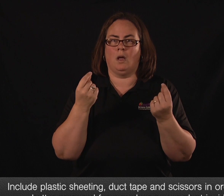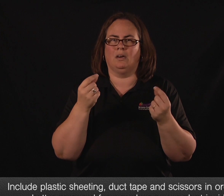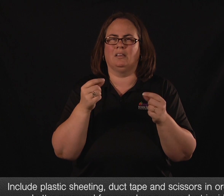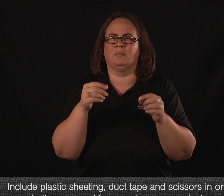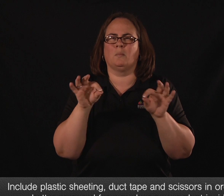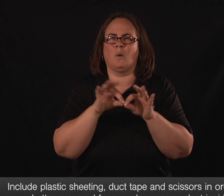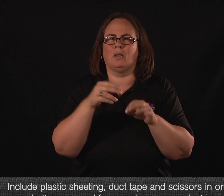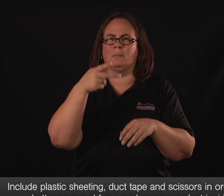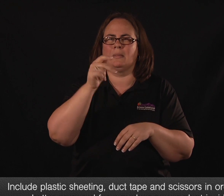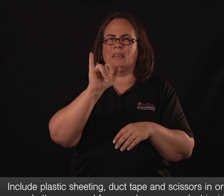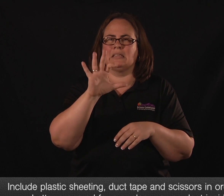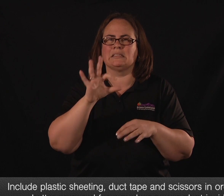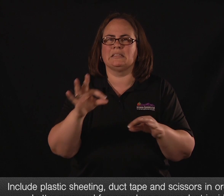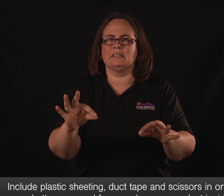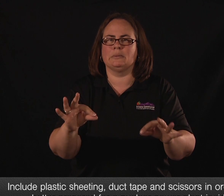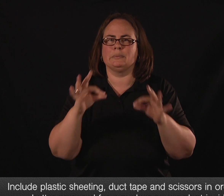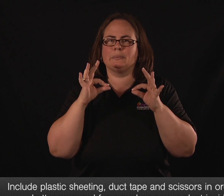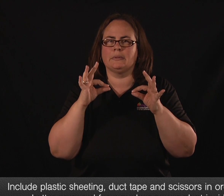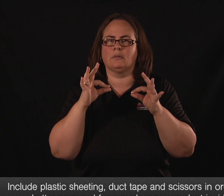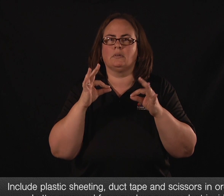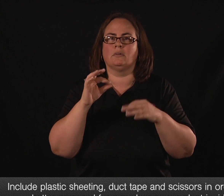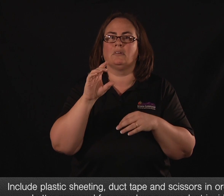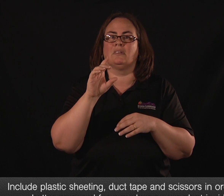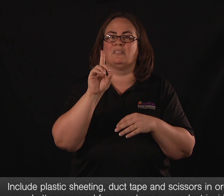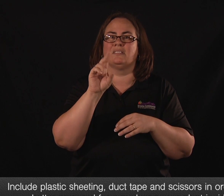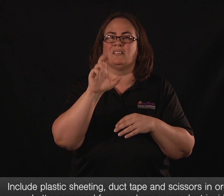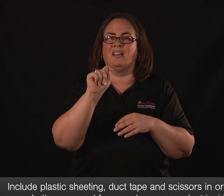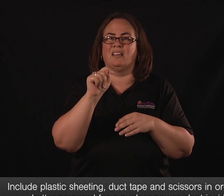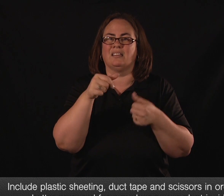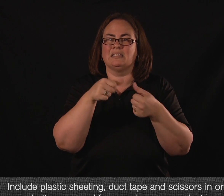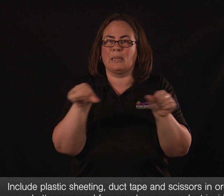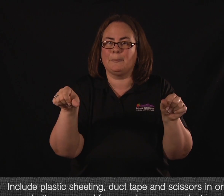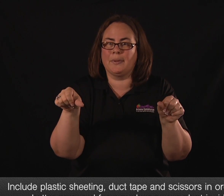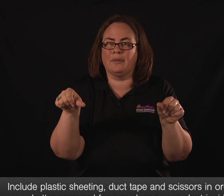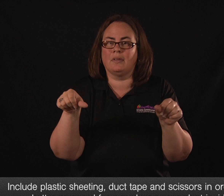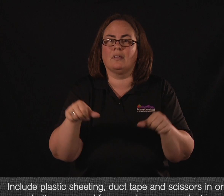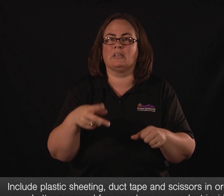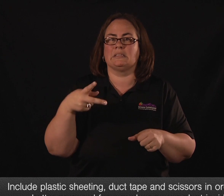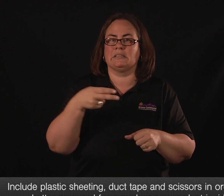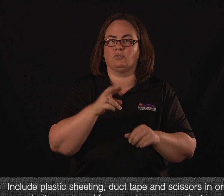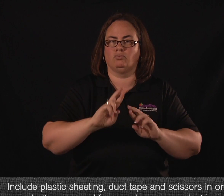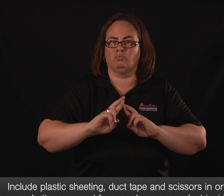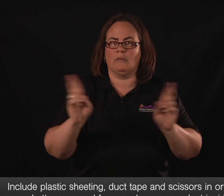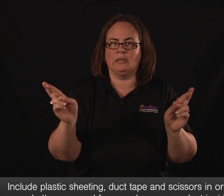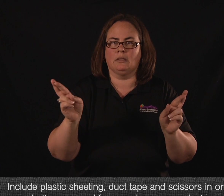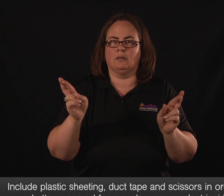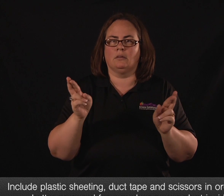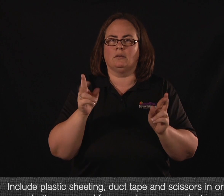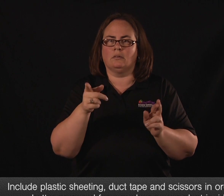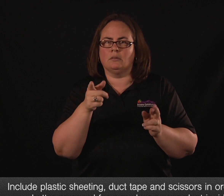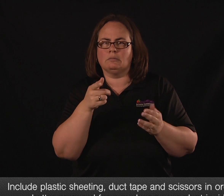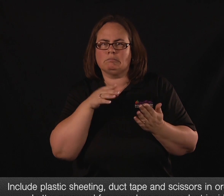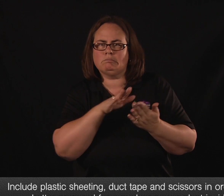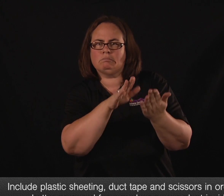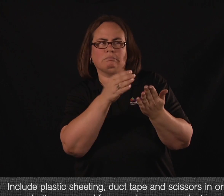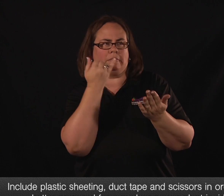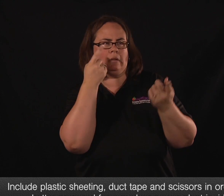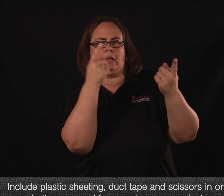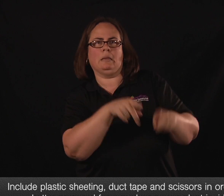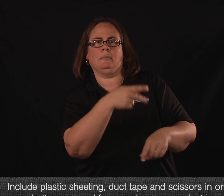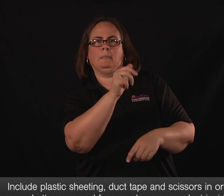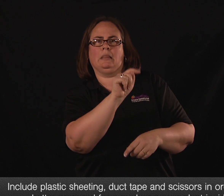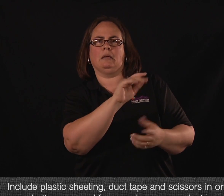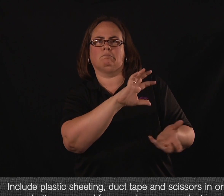Include plastic sheeting, duct tape, and scissors in order to be better prepared for a nuclear power plant incident.